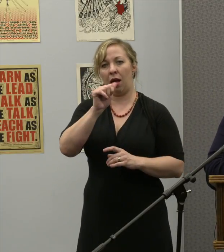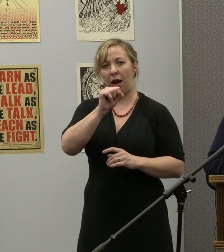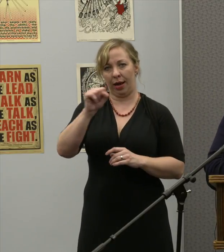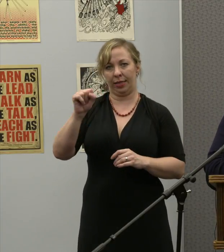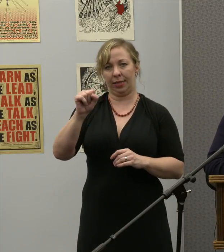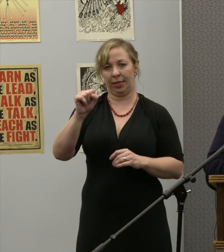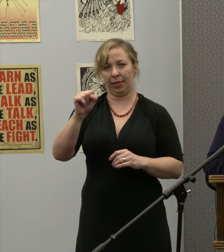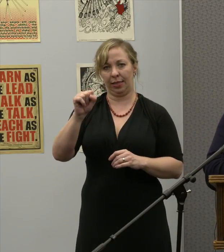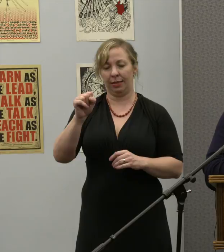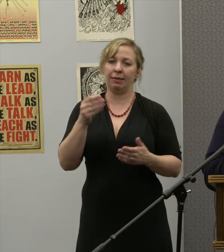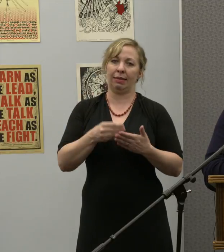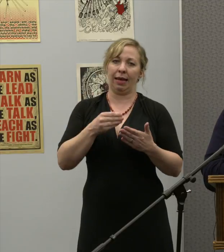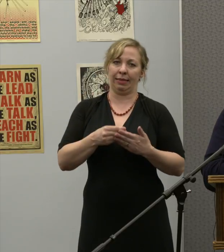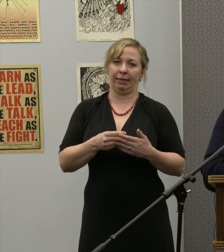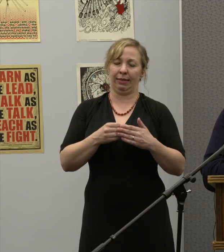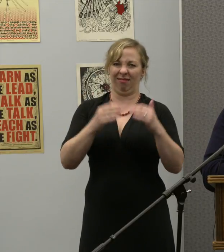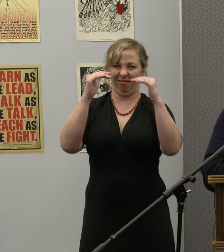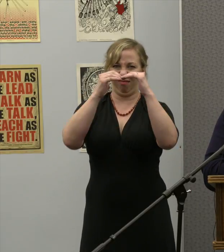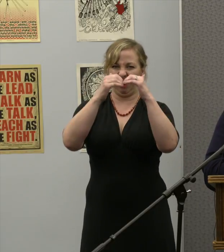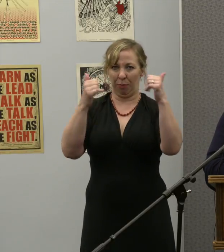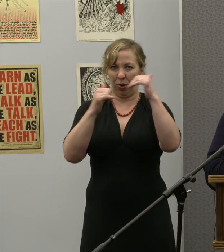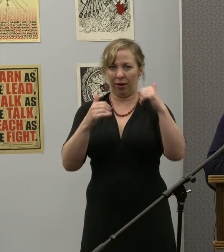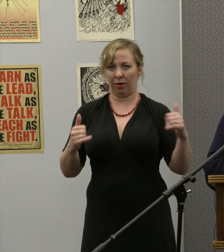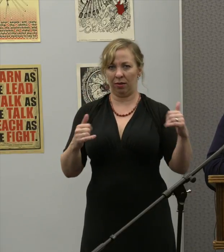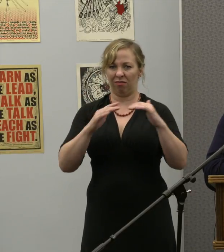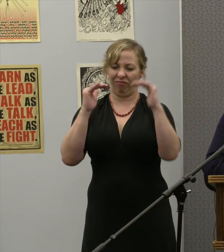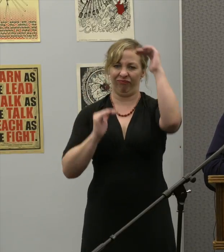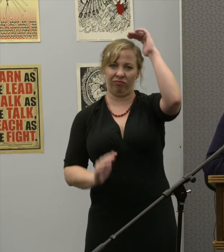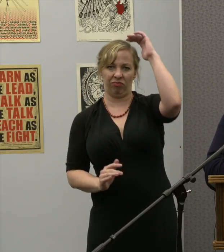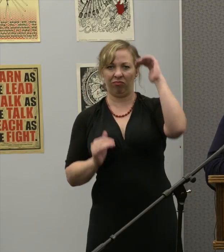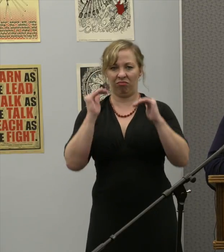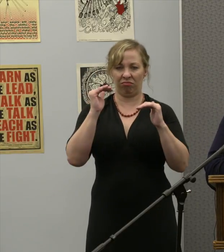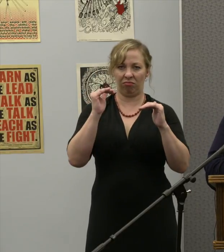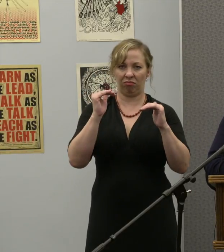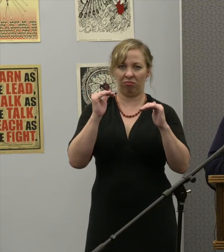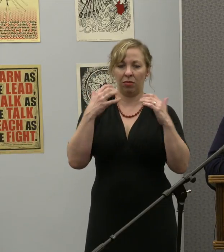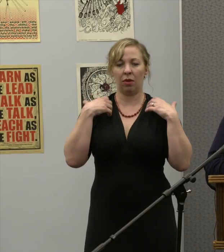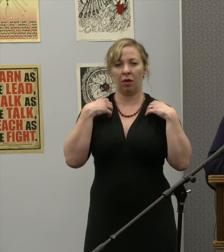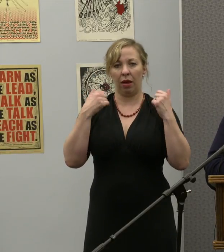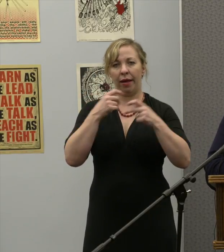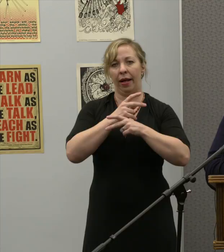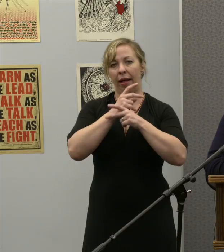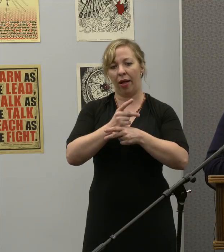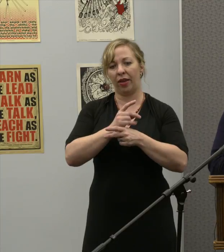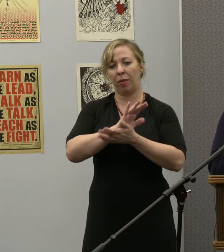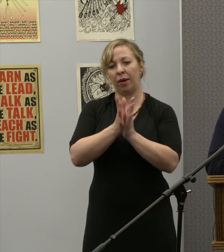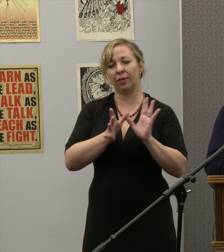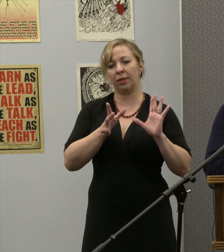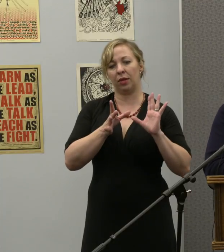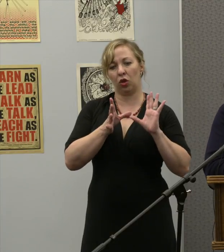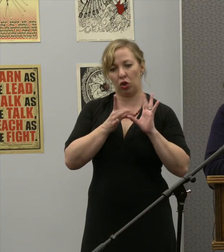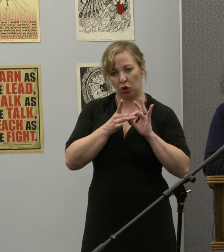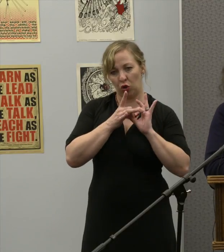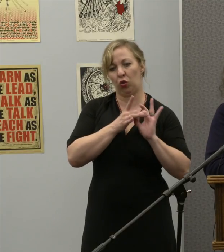right, in the Poor People's Campaign. And so healthcare is something that allows us to do that. It actually is a